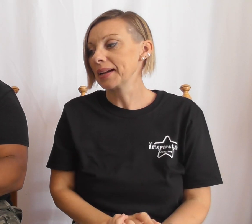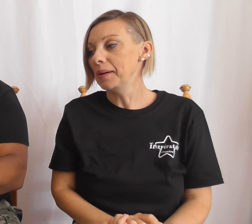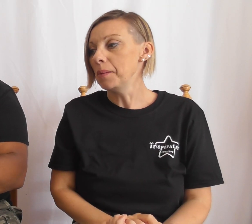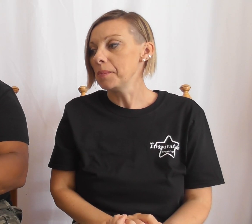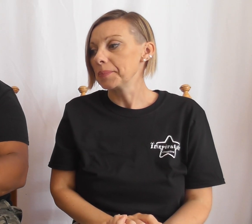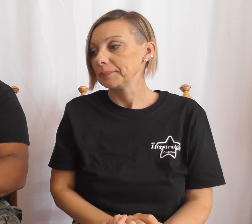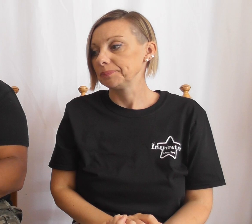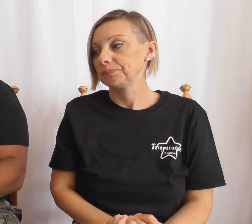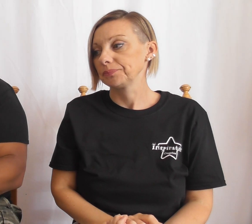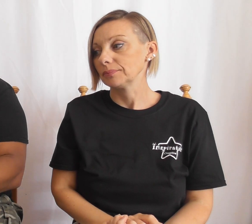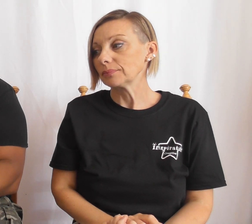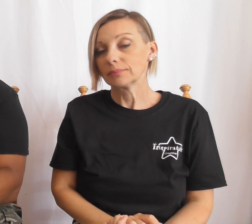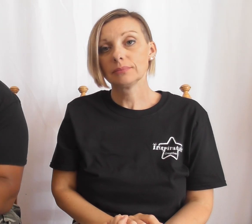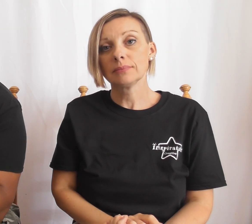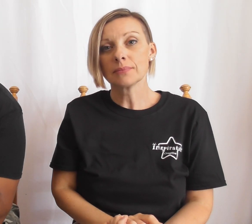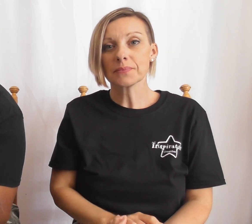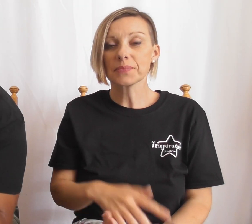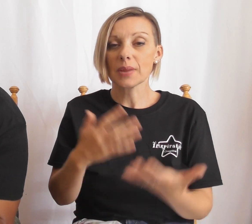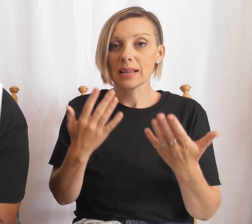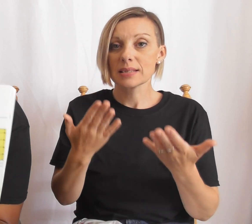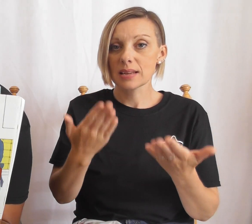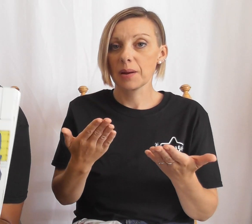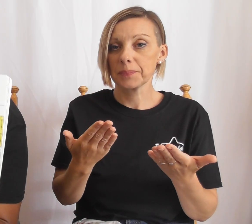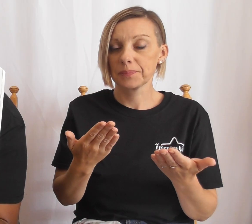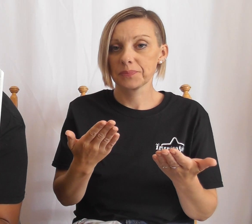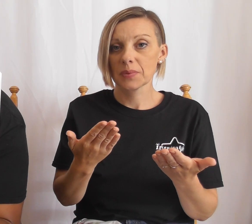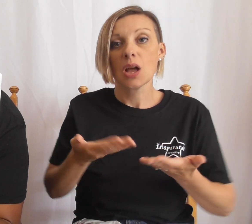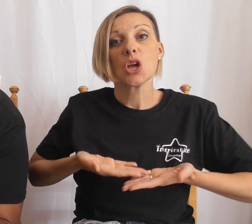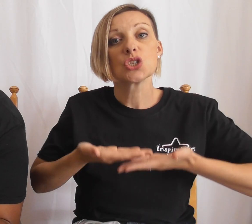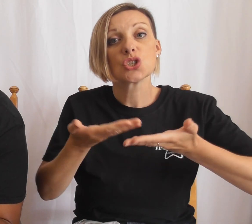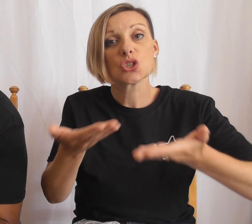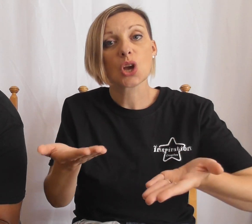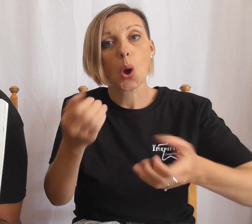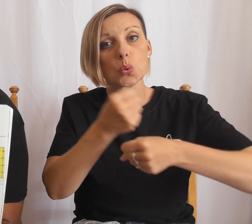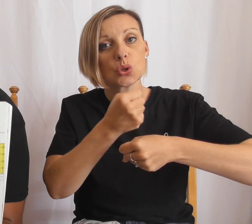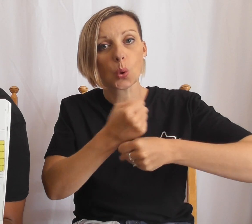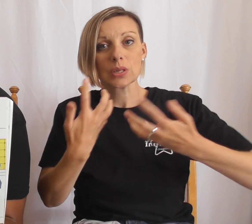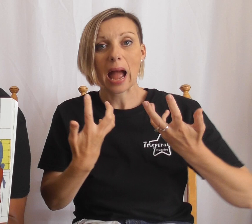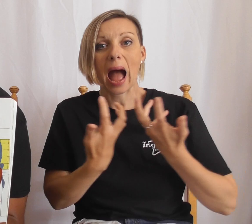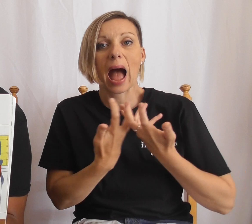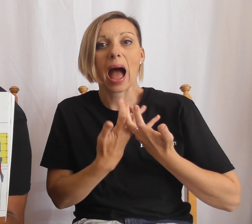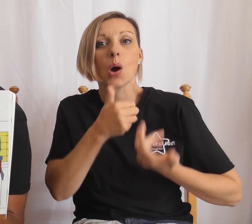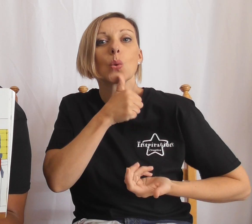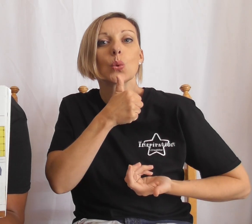Ah, she's not just doing them though, she's showing George how to use the washing machine.